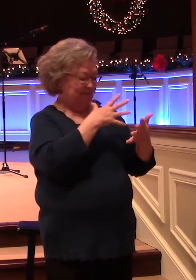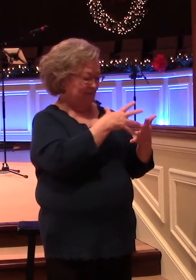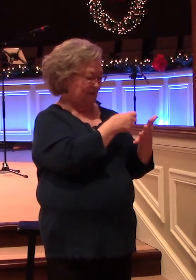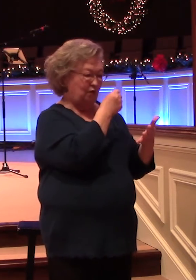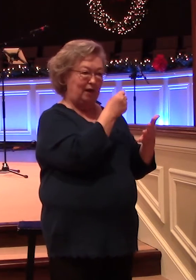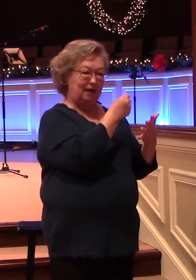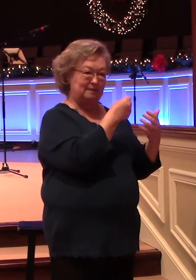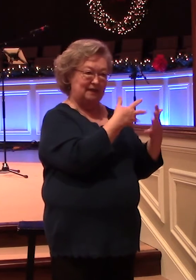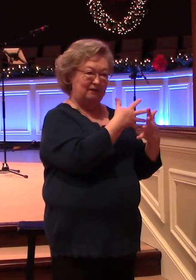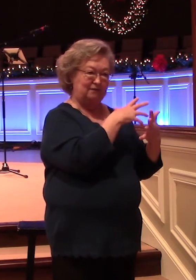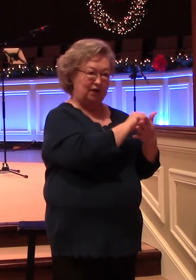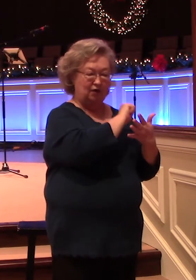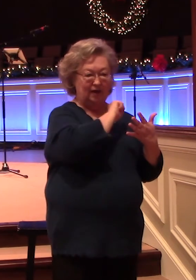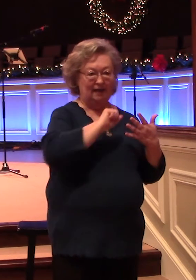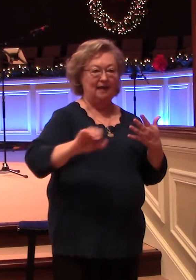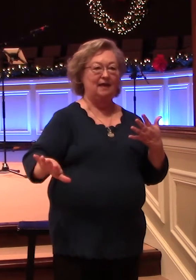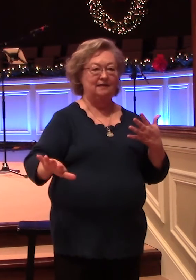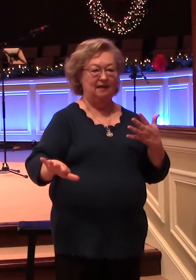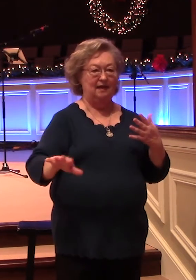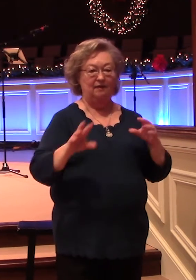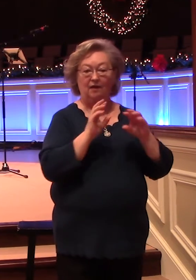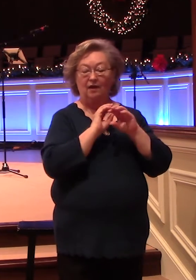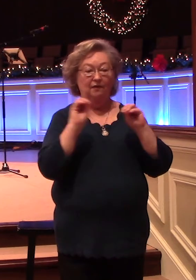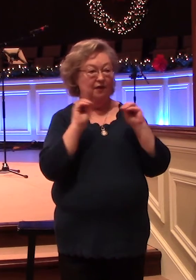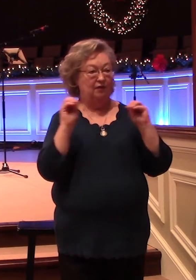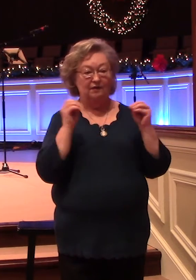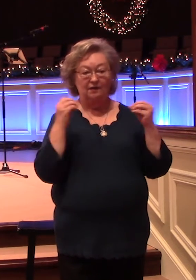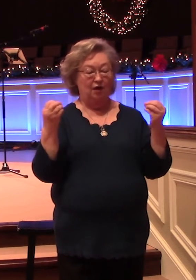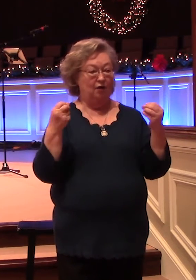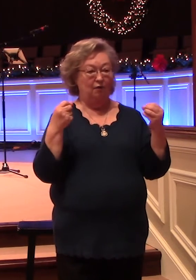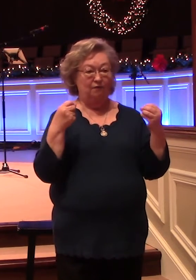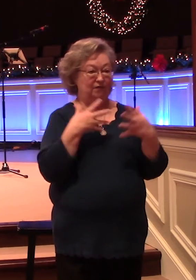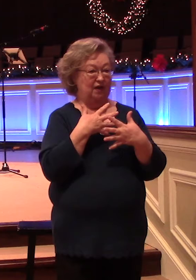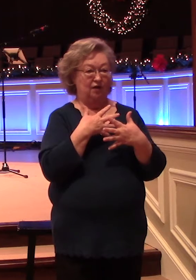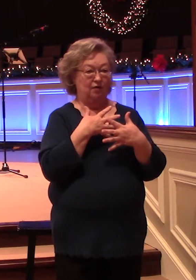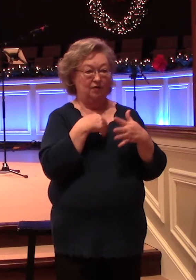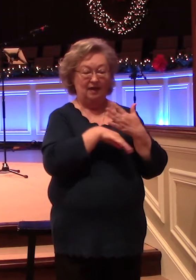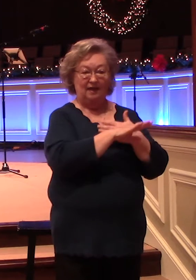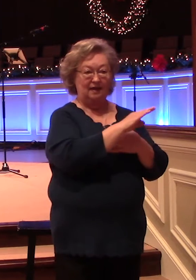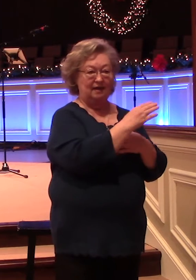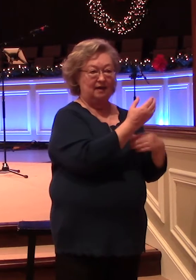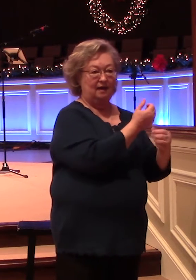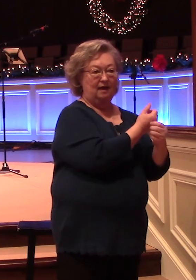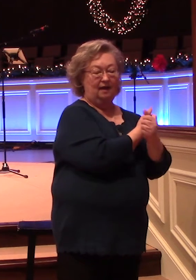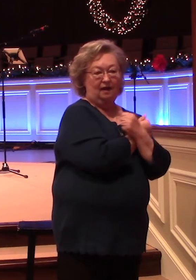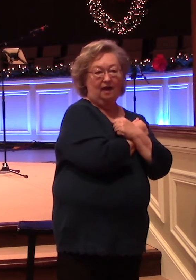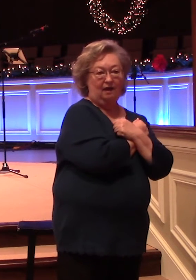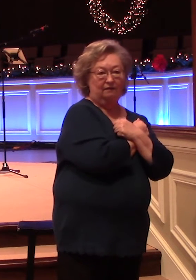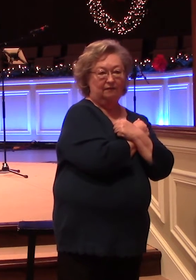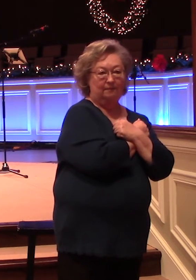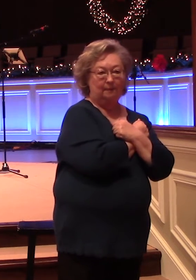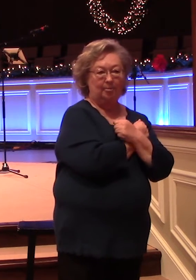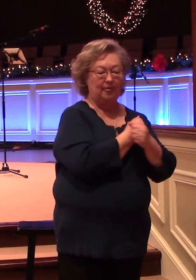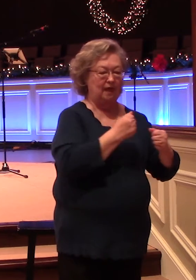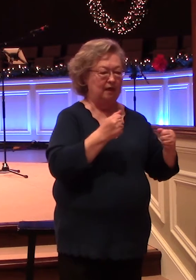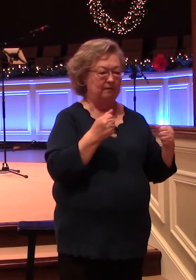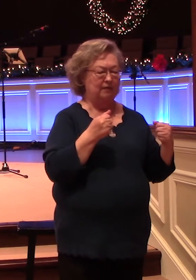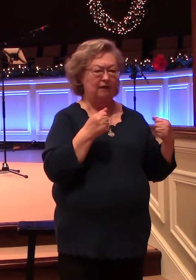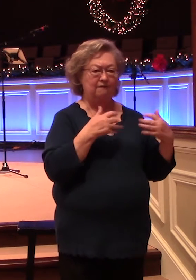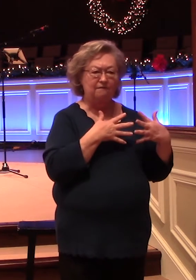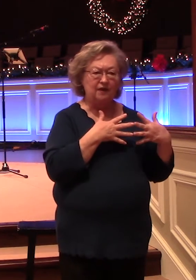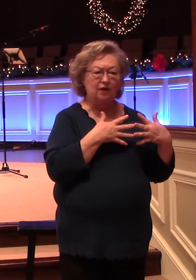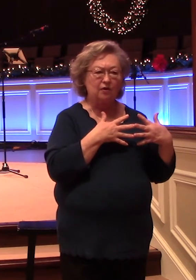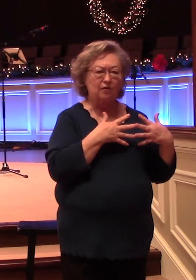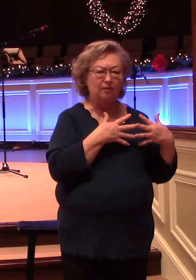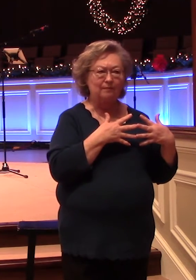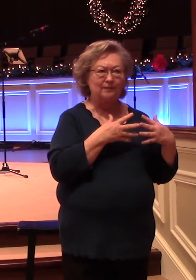There's no fear in love, but perfect love casts out fear. Fear involves punishment, and the one who fears is not perfected